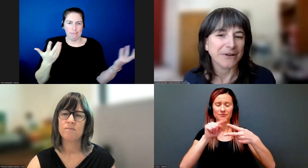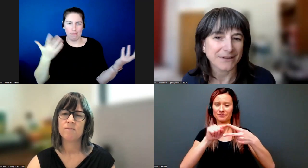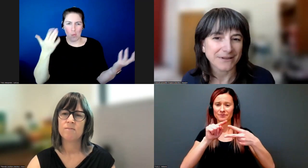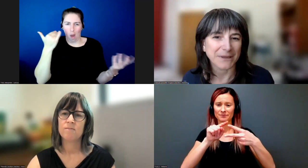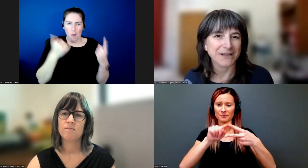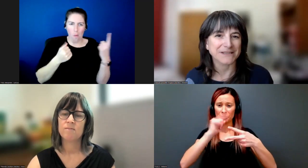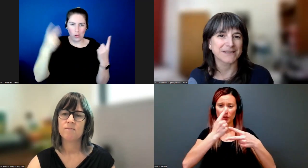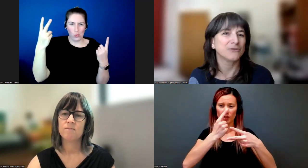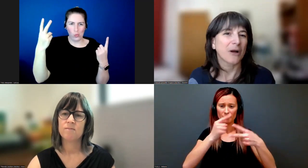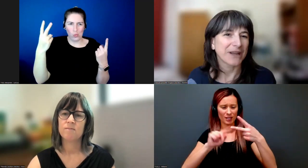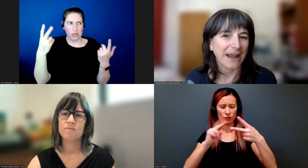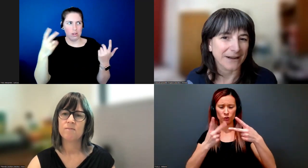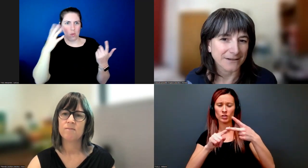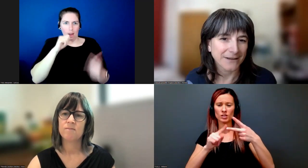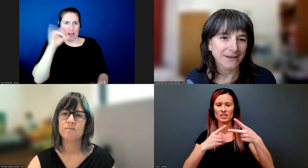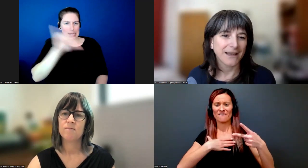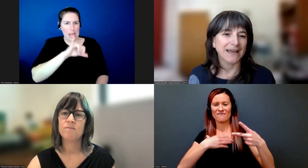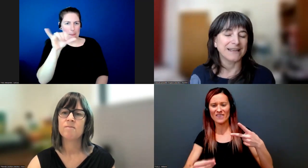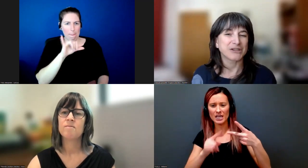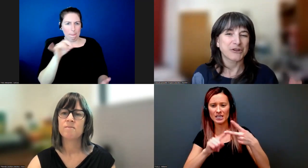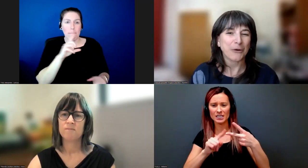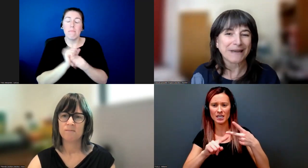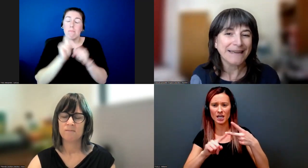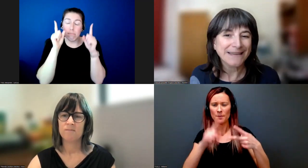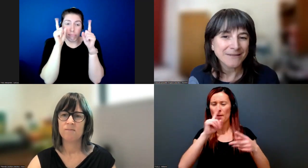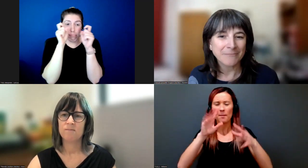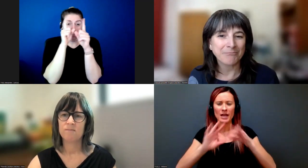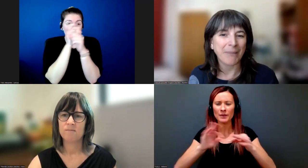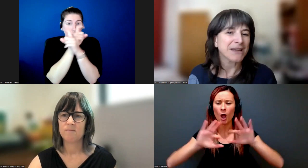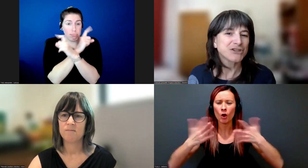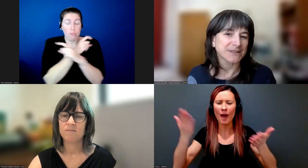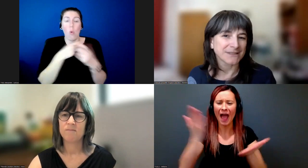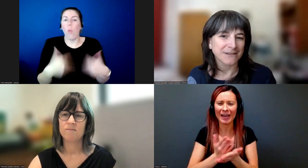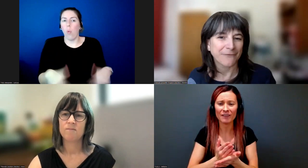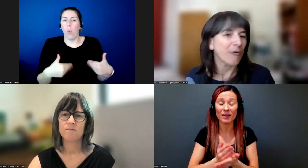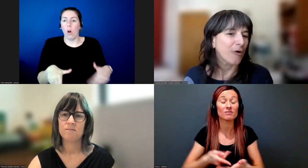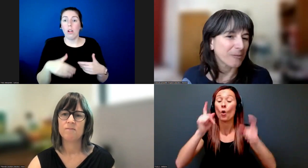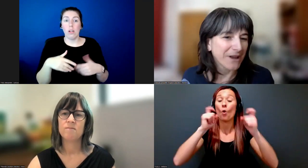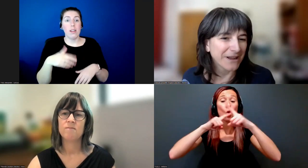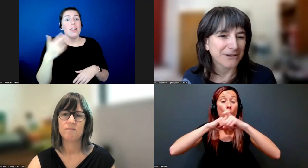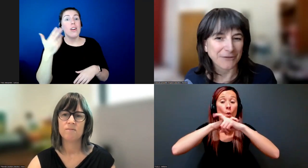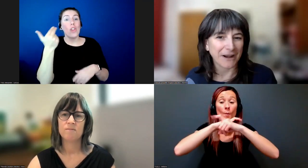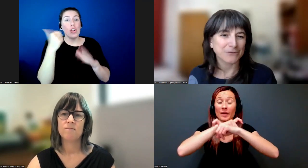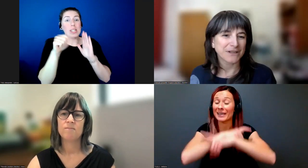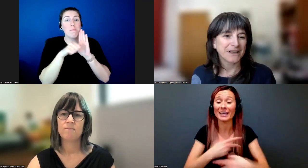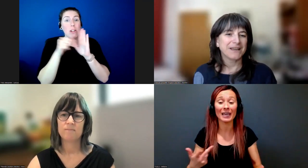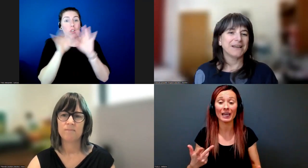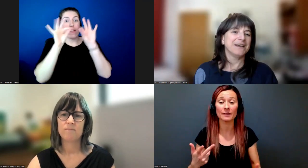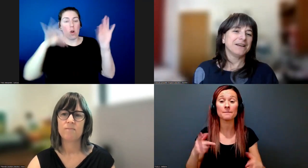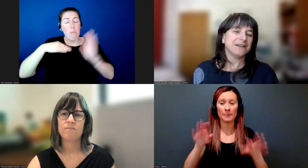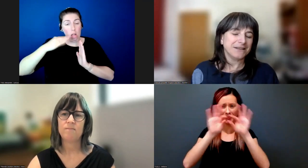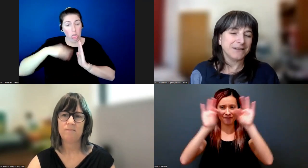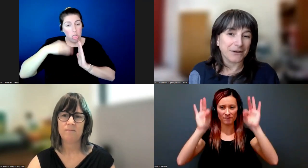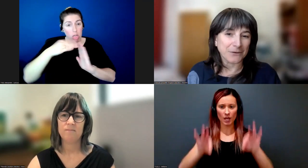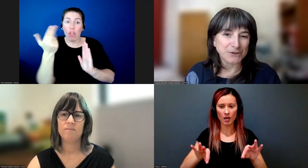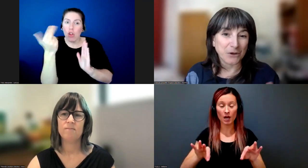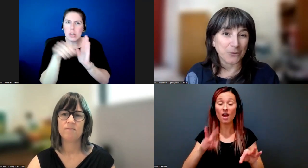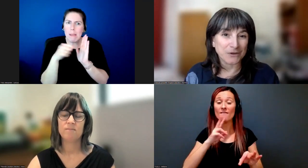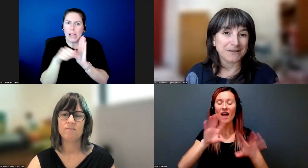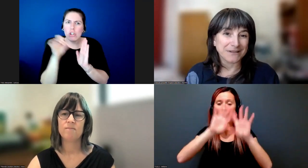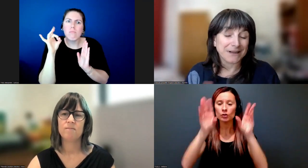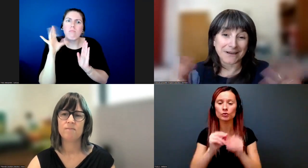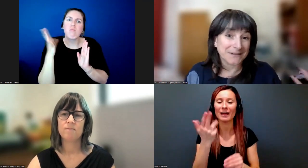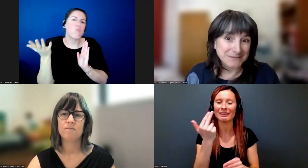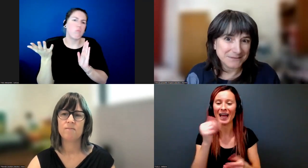happened because it's too complicated. And it's a 13 pages form to fill out, so